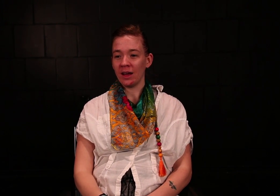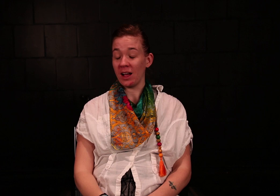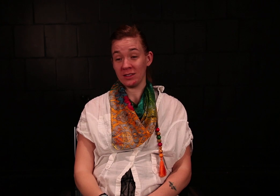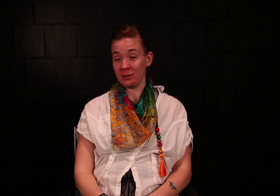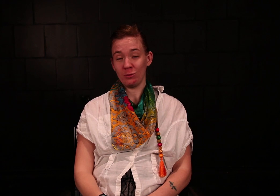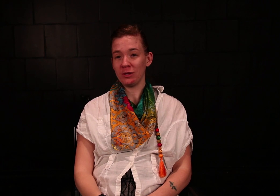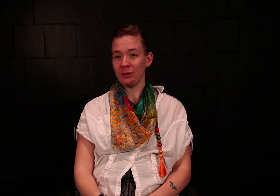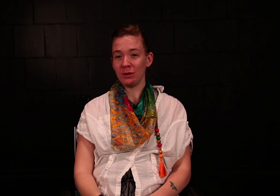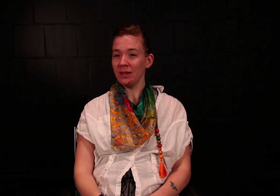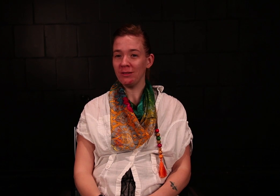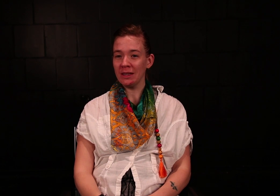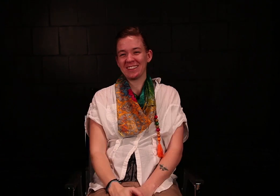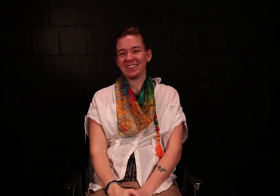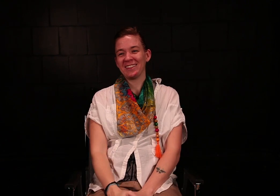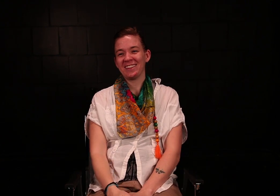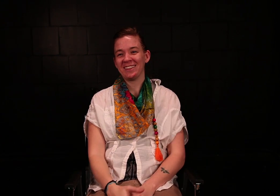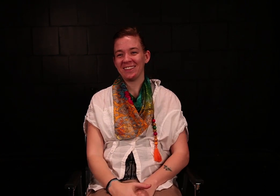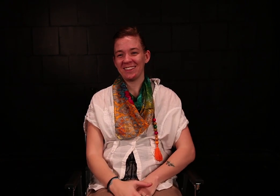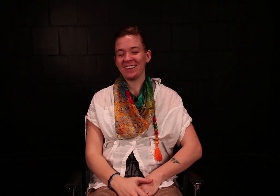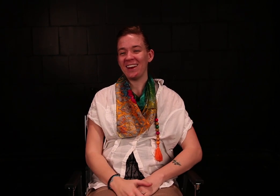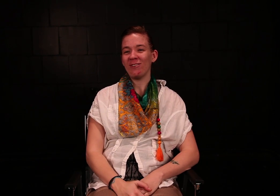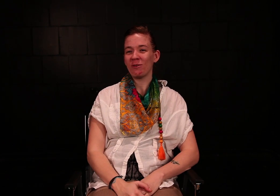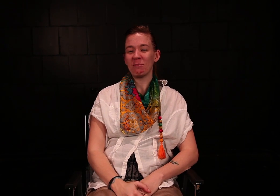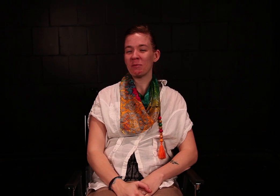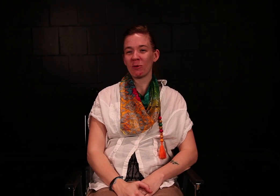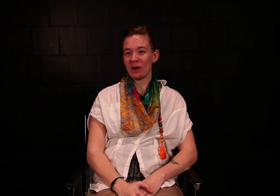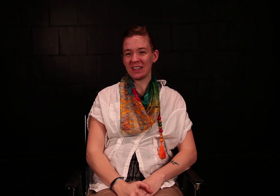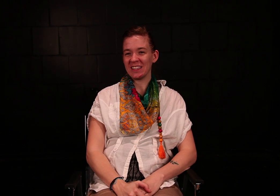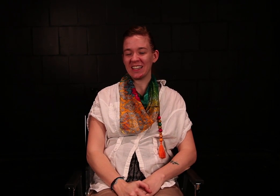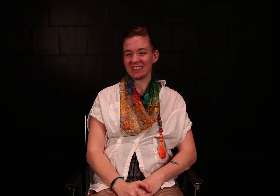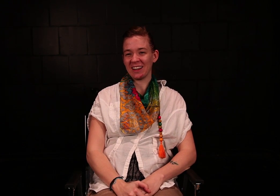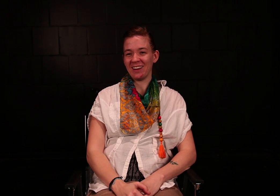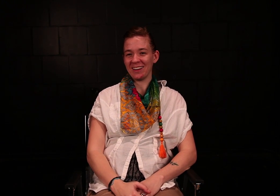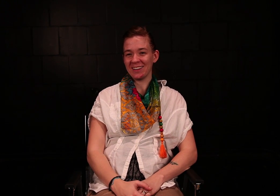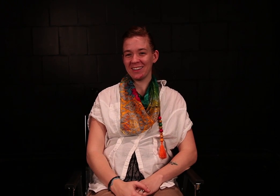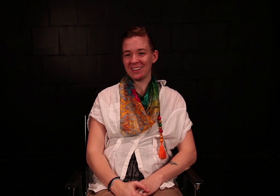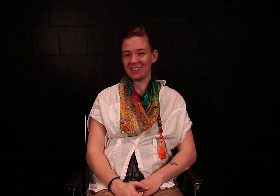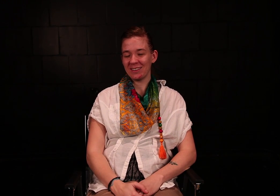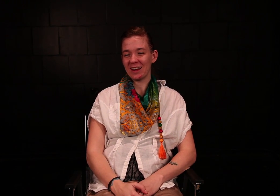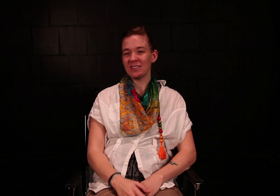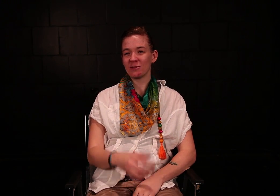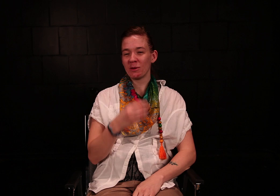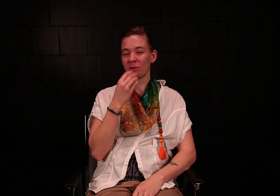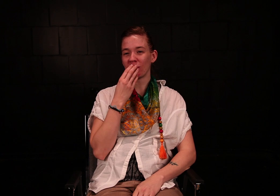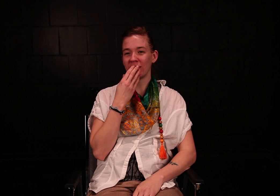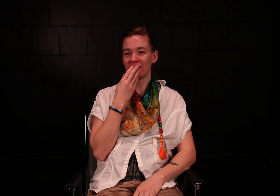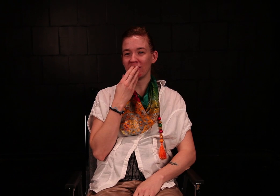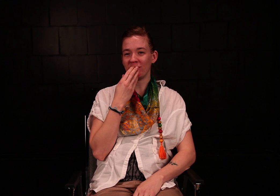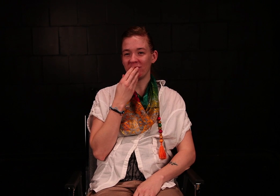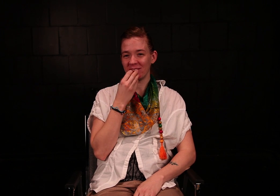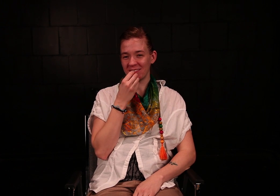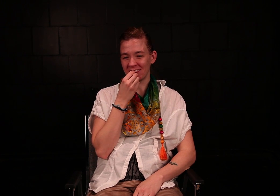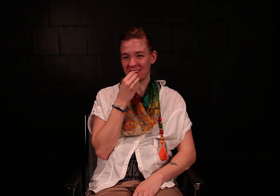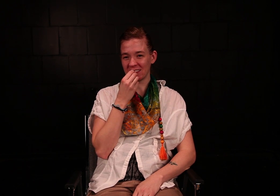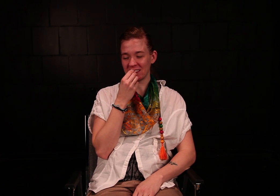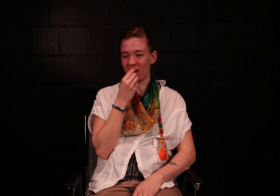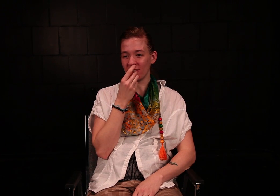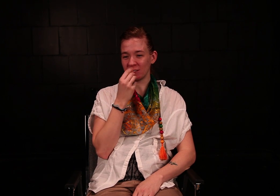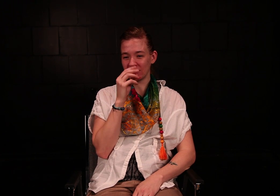I stupidly believed him. I don't remember what it tasted like. I just remember the soft,